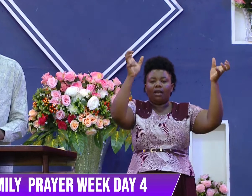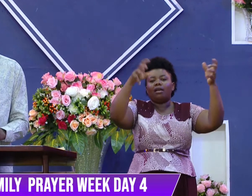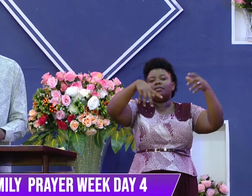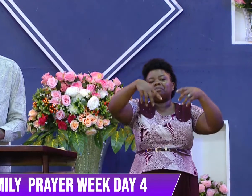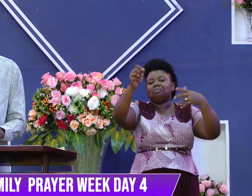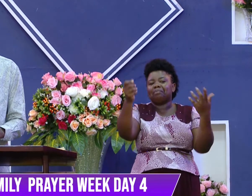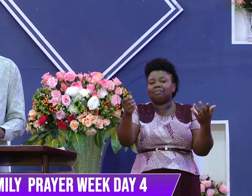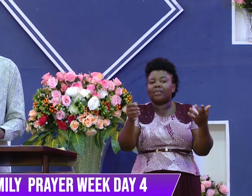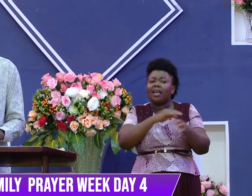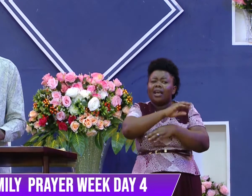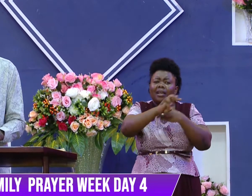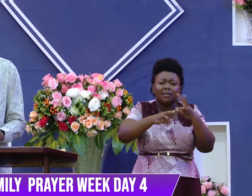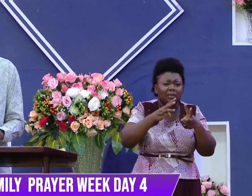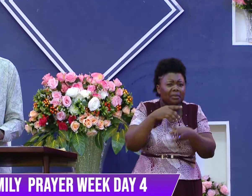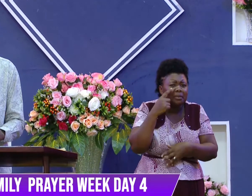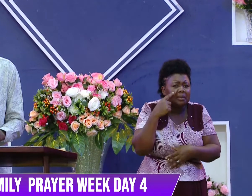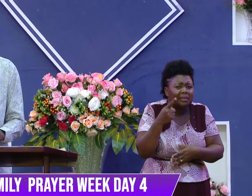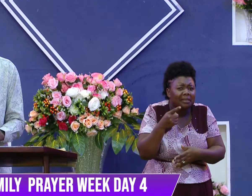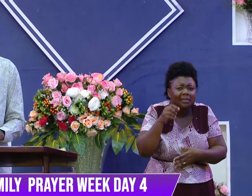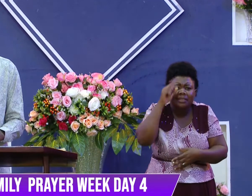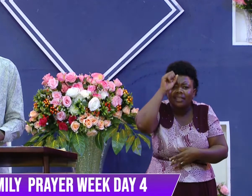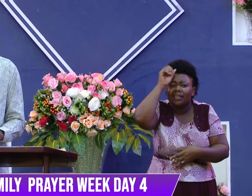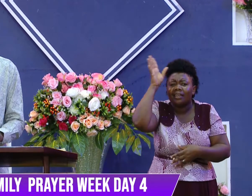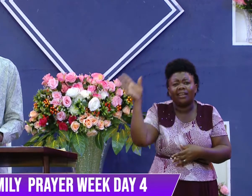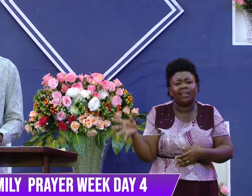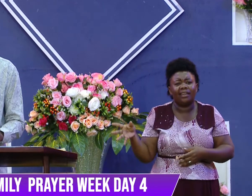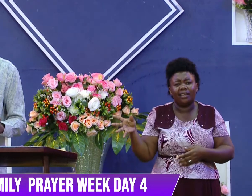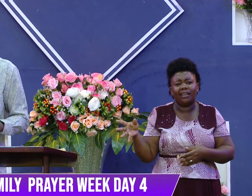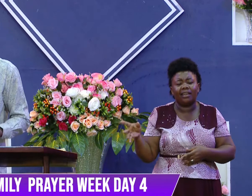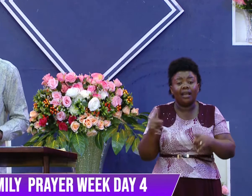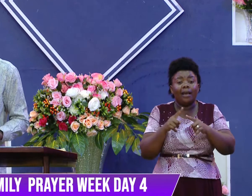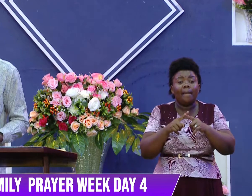walked and went. And the entire world saw this man.